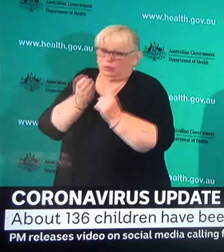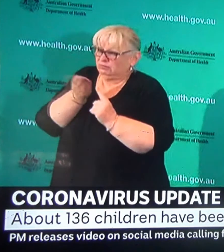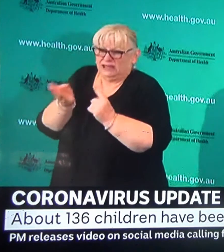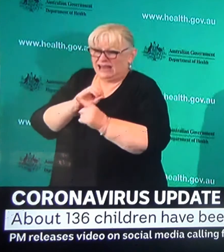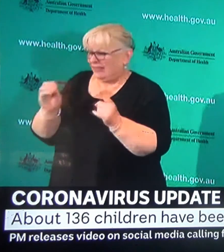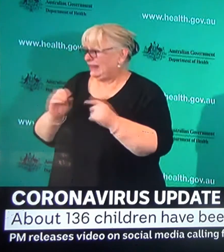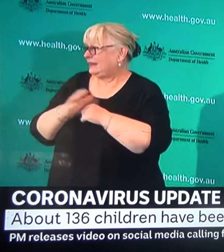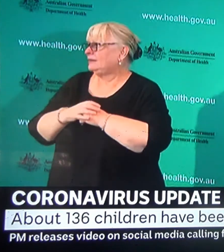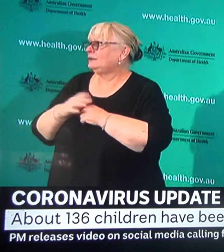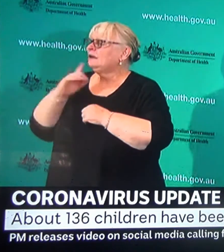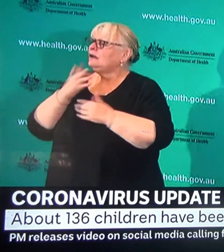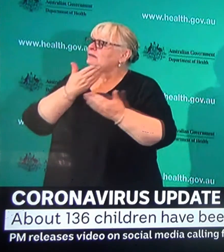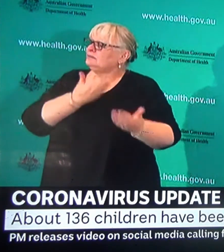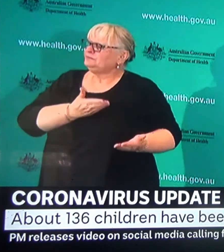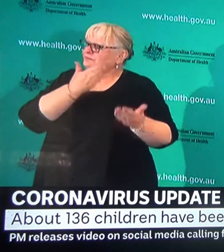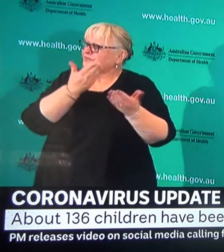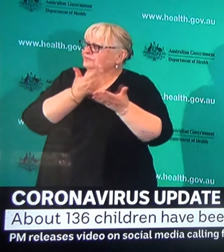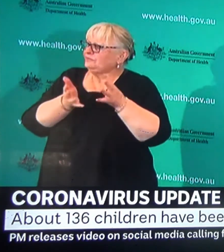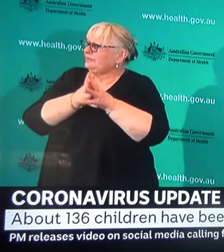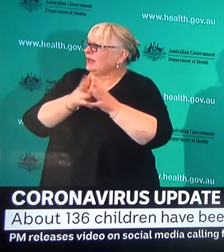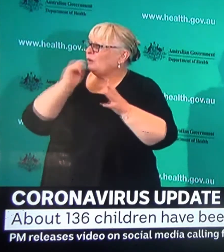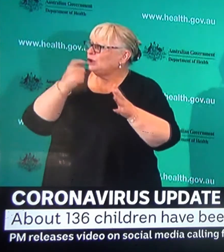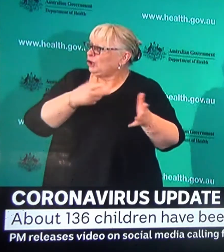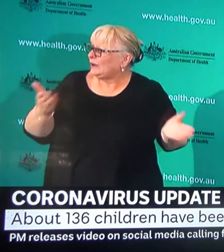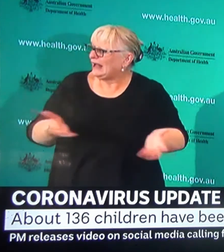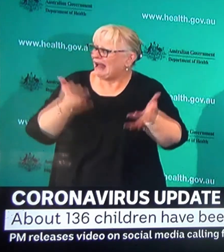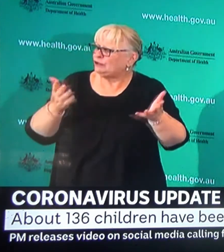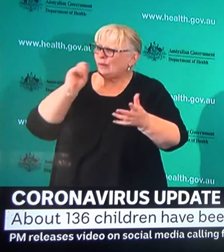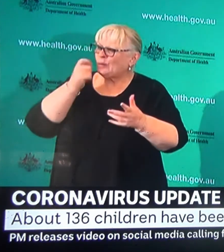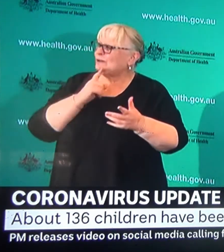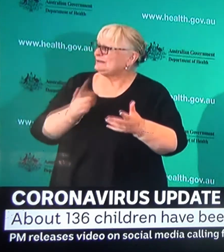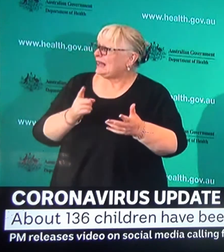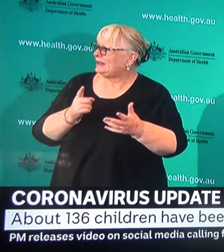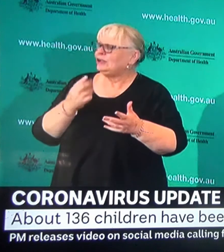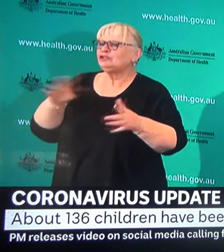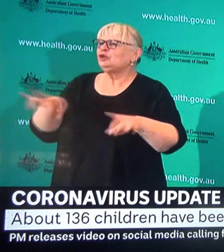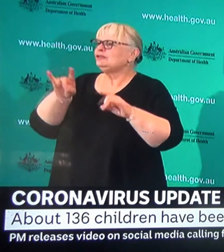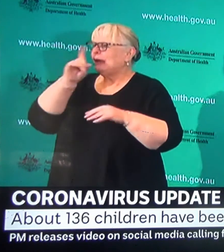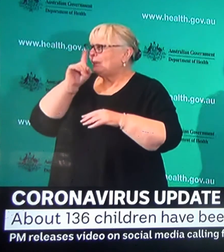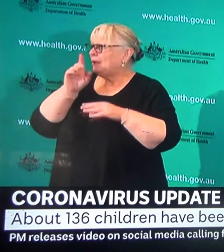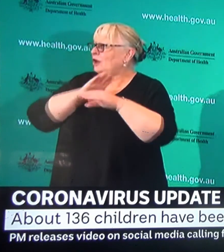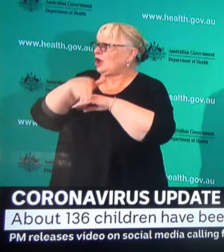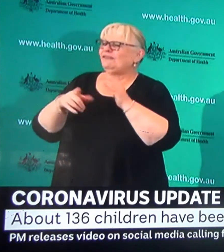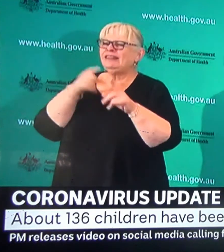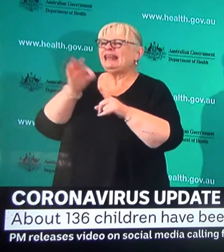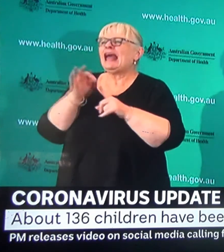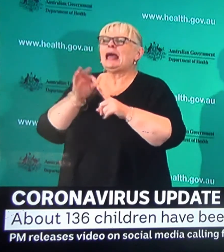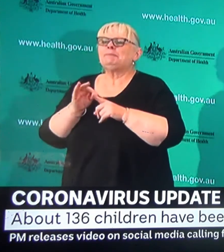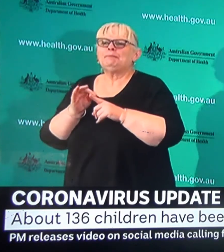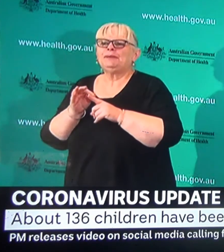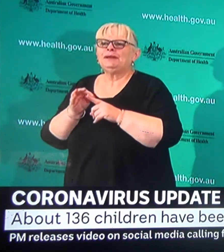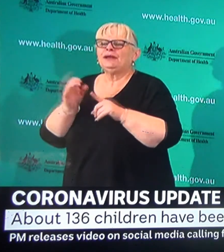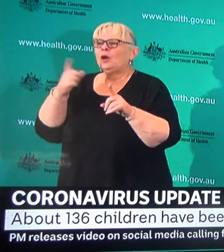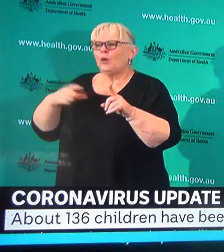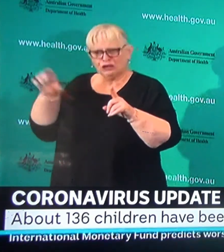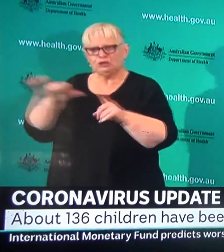a perhaps personal point of view, how would you encourage, or what would you say to Australians about the app that's being proposed?